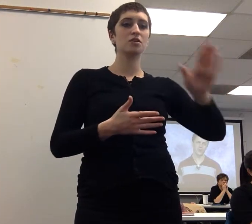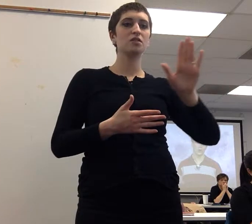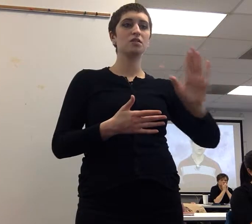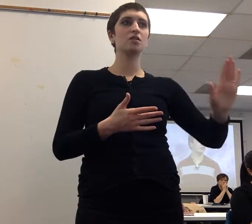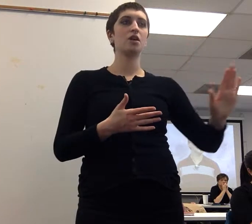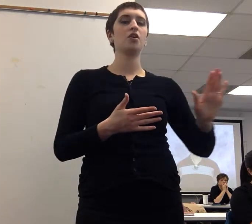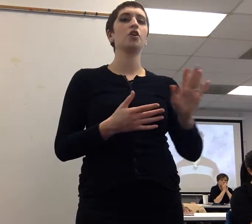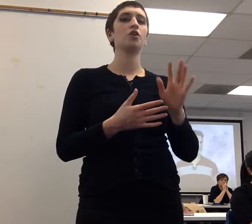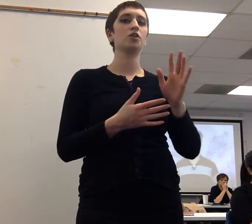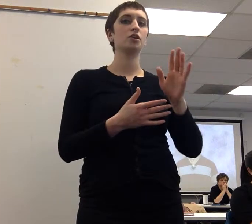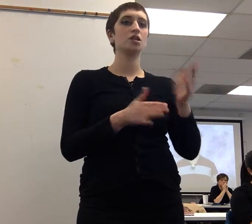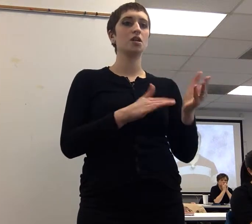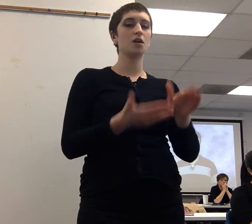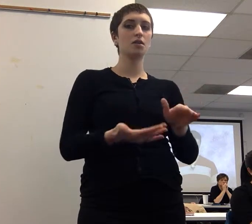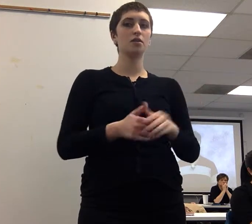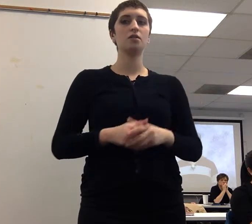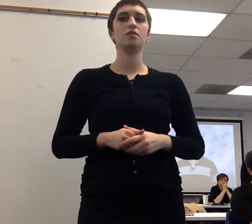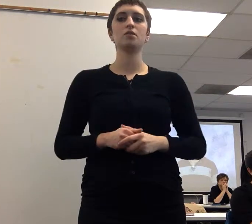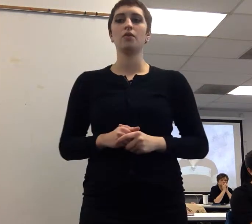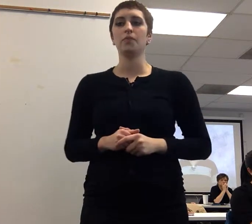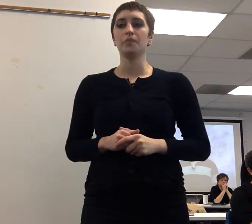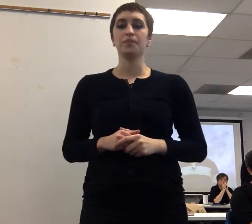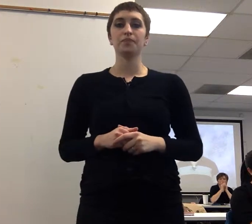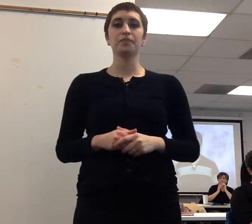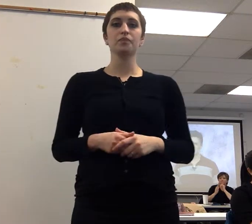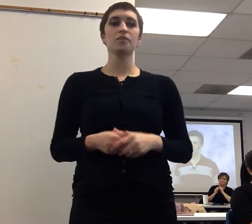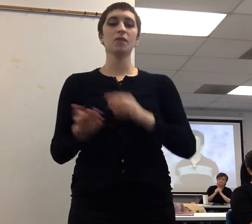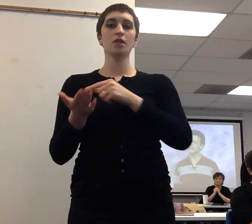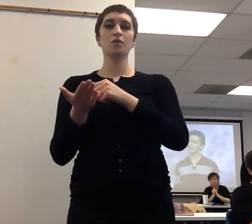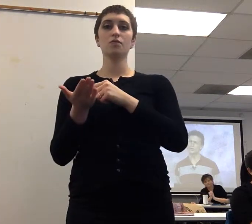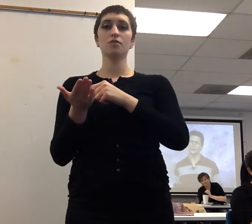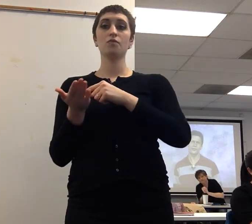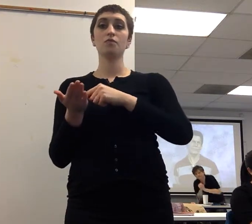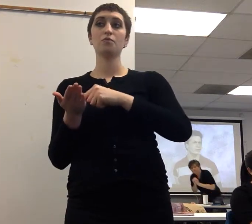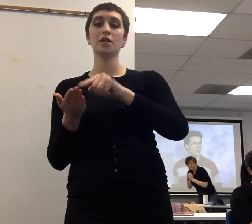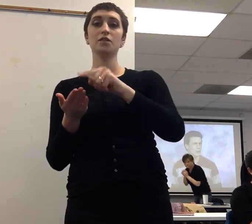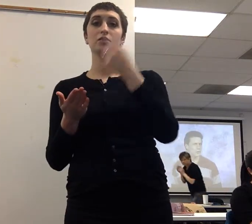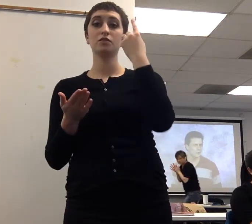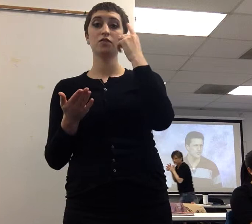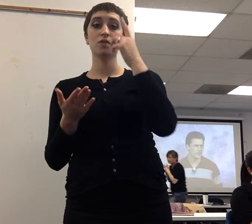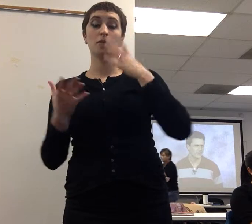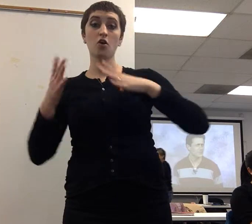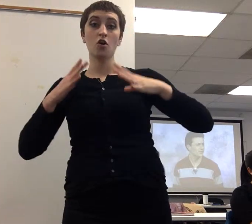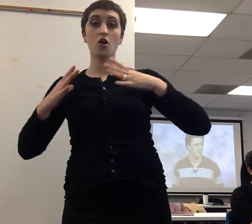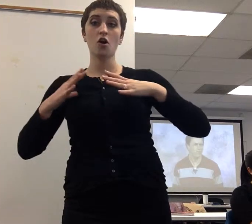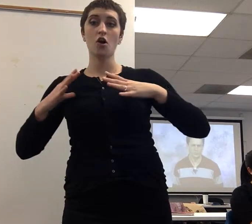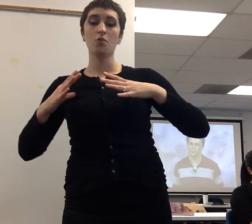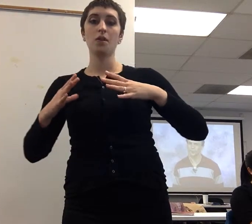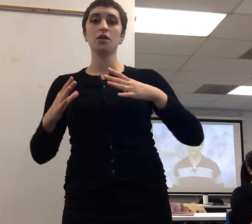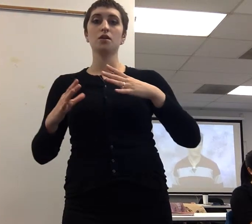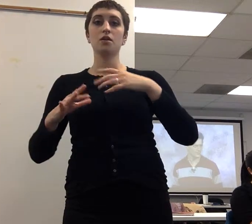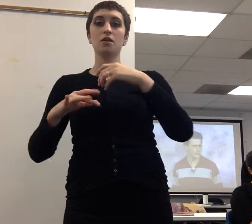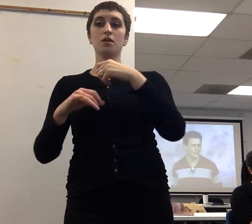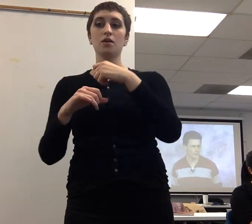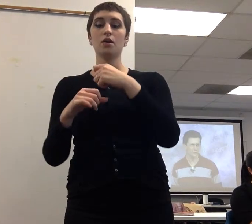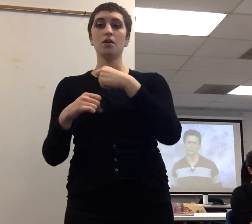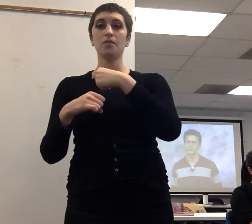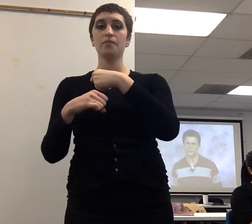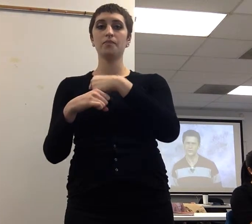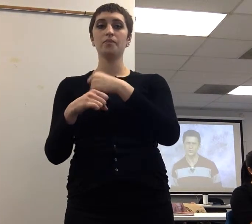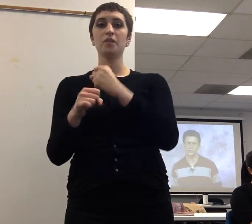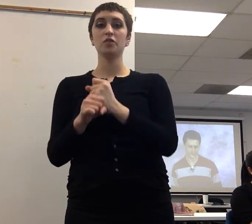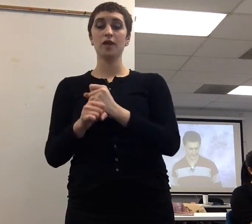district were as low as $6 a week. Employers were so cruel at times, not all employers, but some